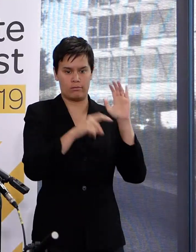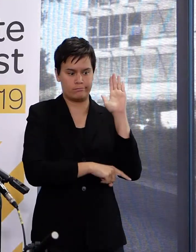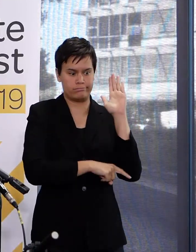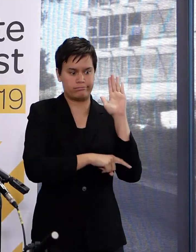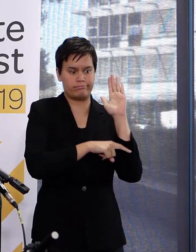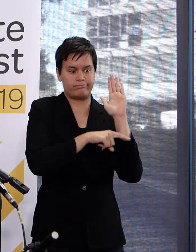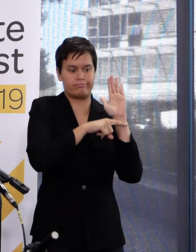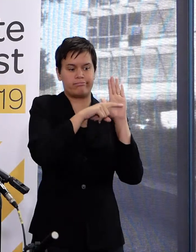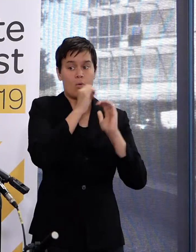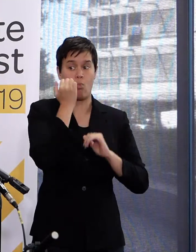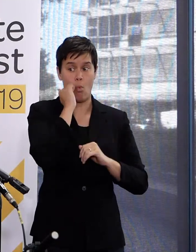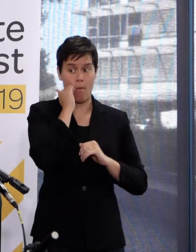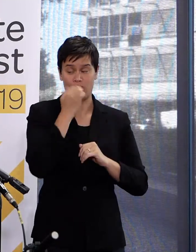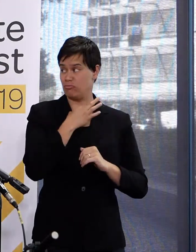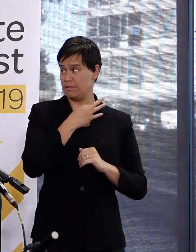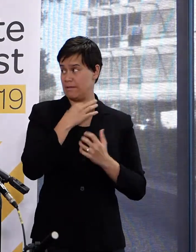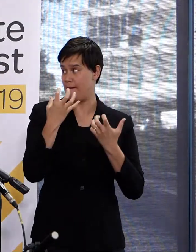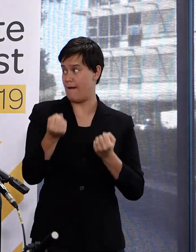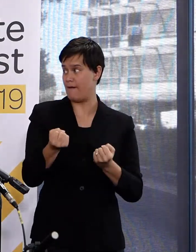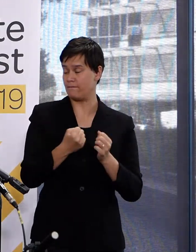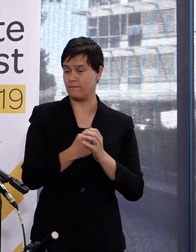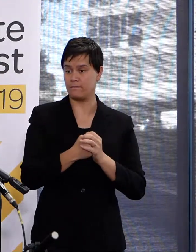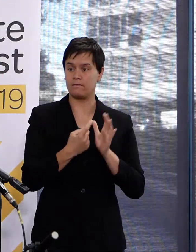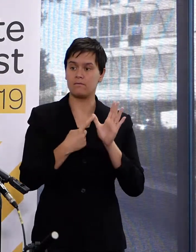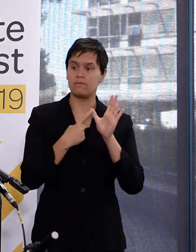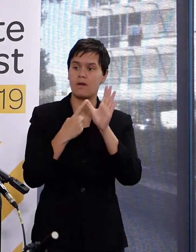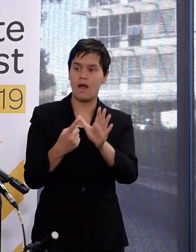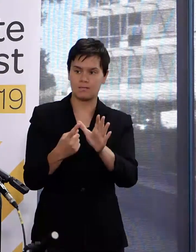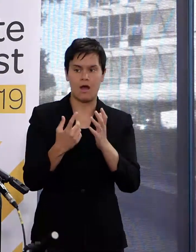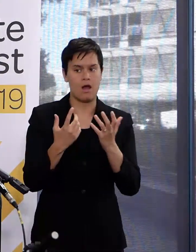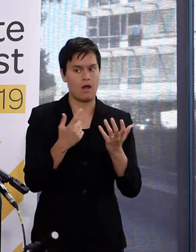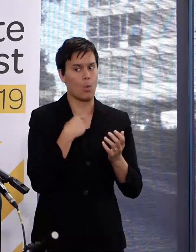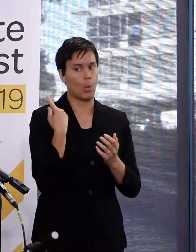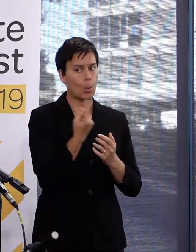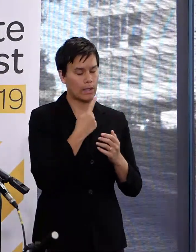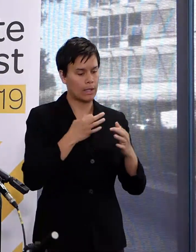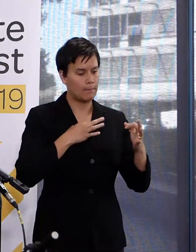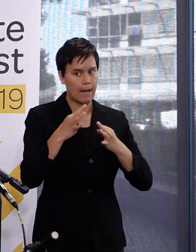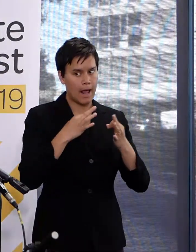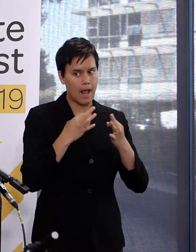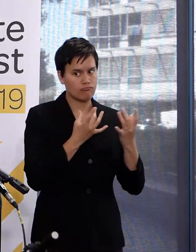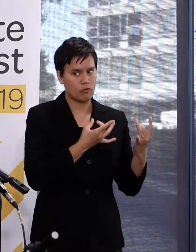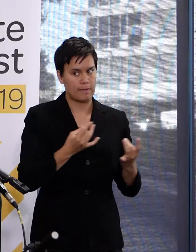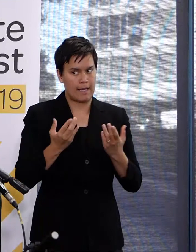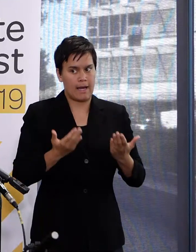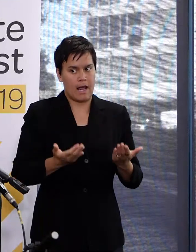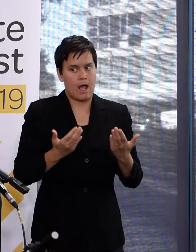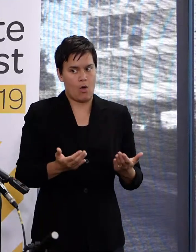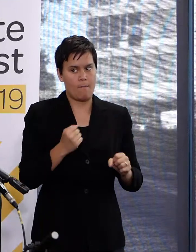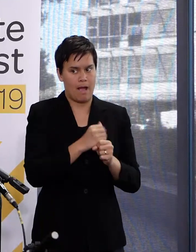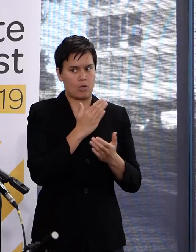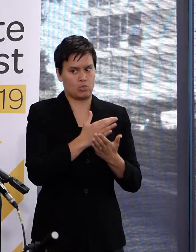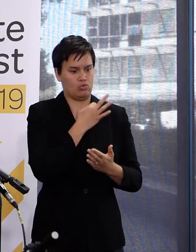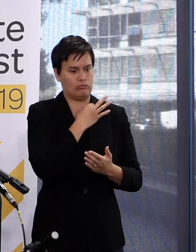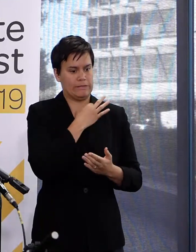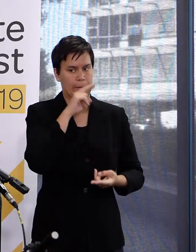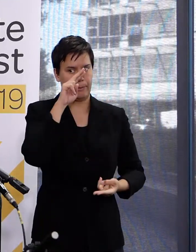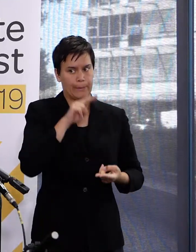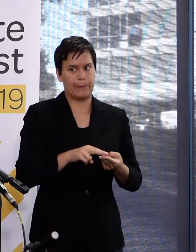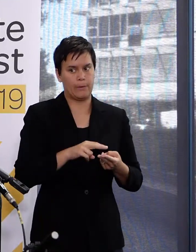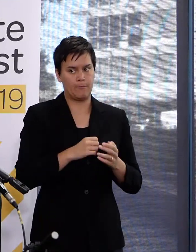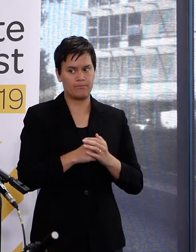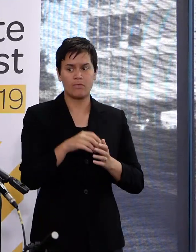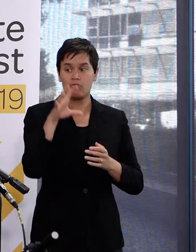travel process getting to Oh, New there's a Zealand? lot of work going in to make sure that we get rid of any risk there. Remembering we do have existing